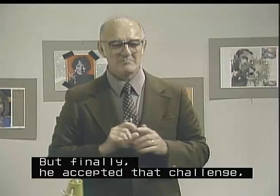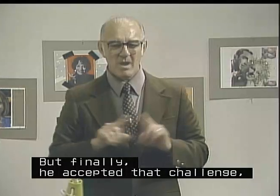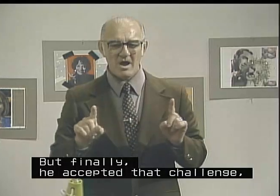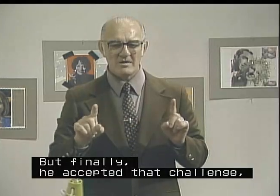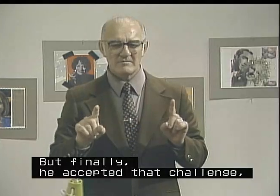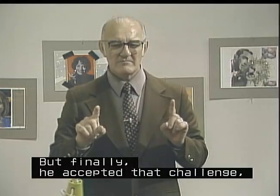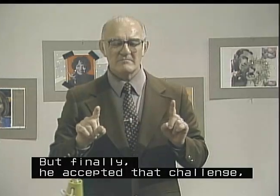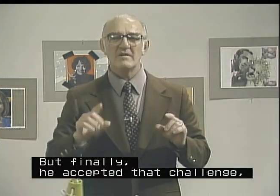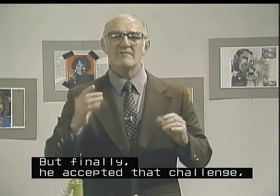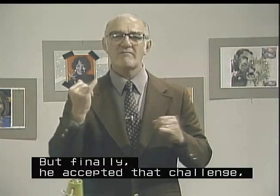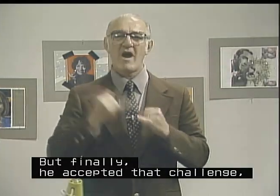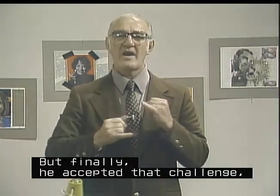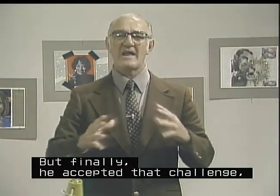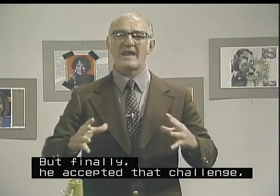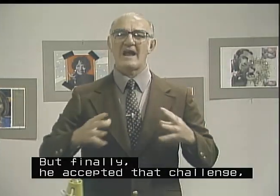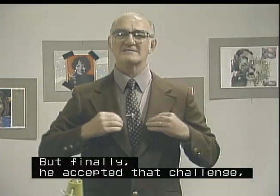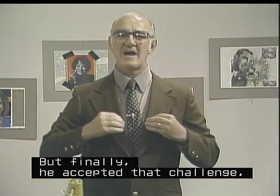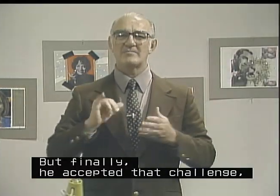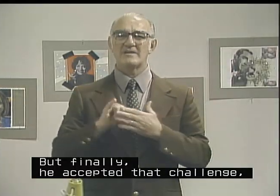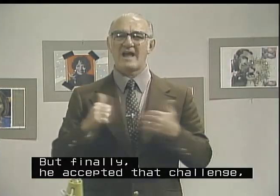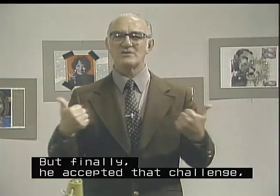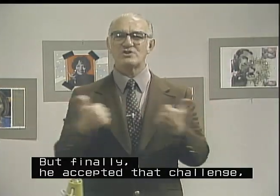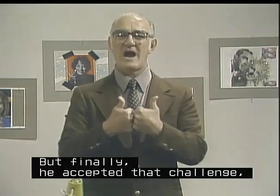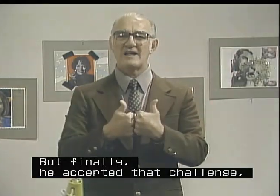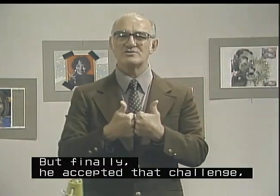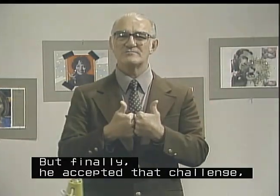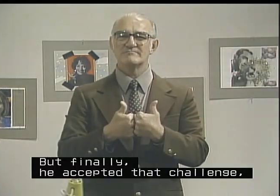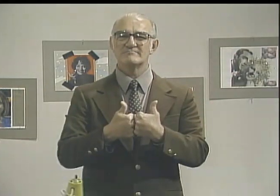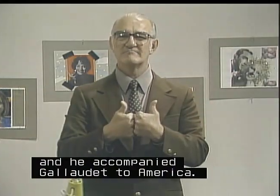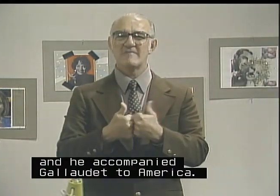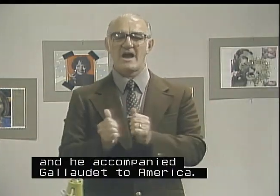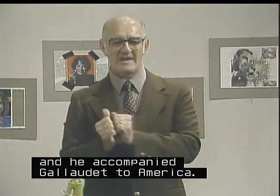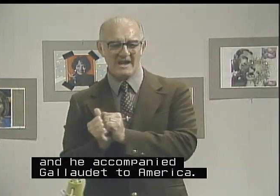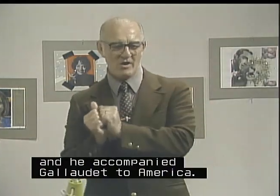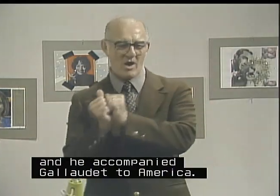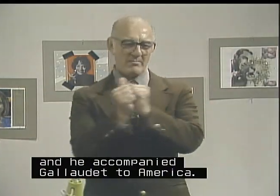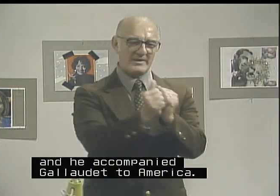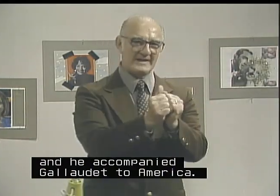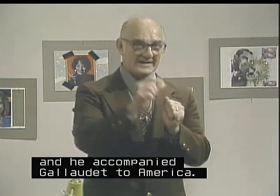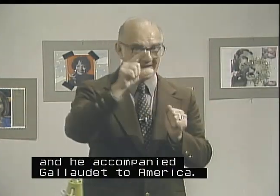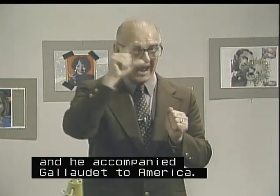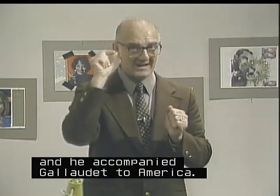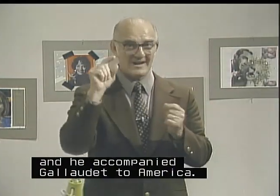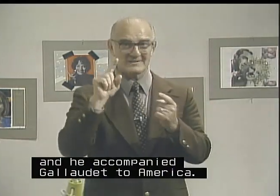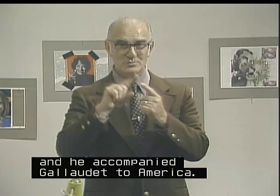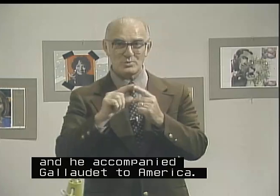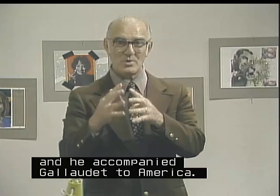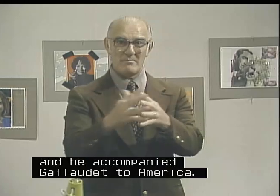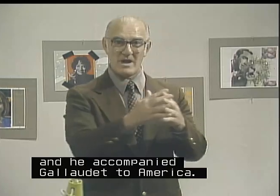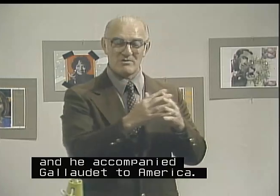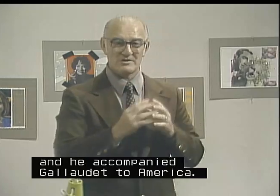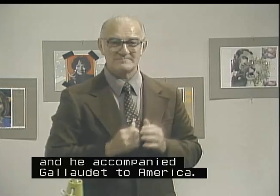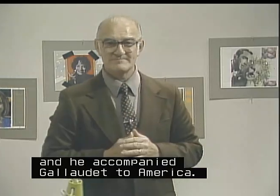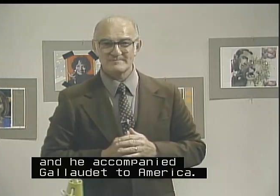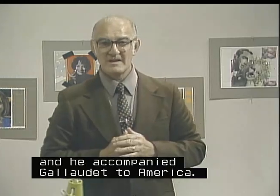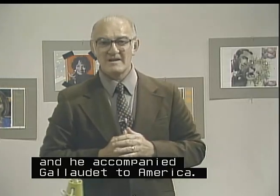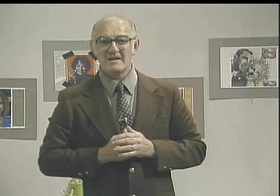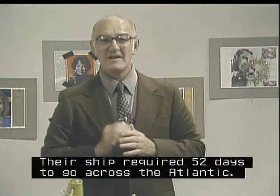But finally he accepted that challenge, and he accompanied Gallaudet to America.